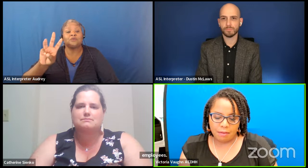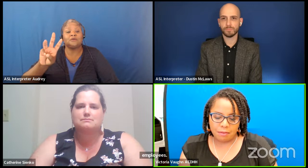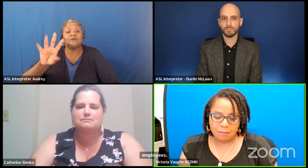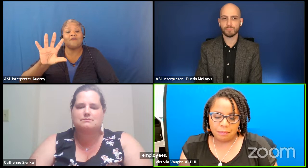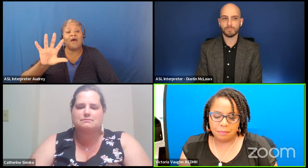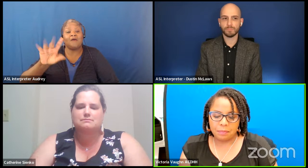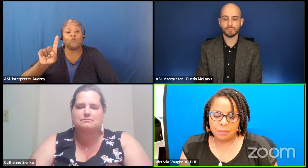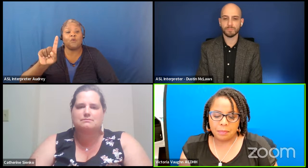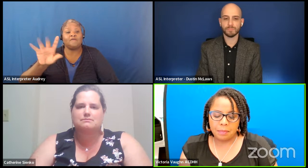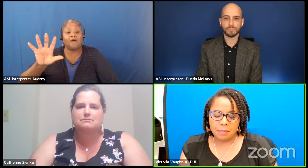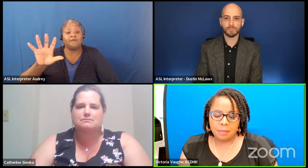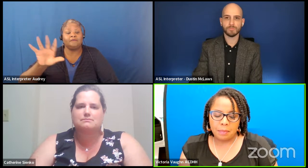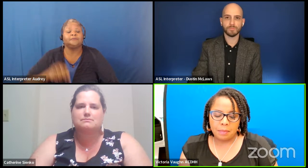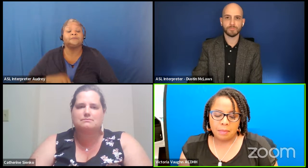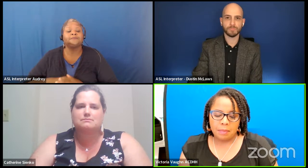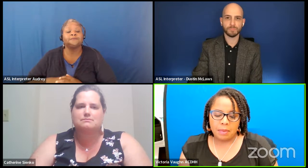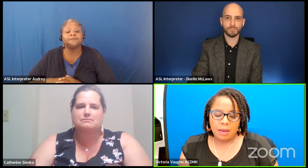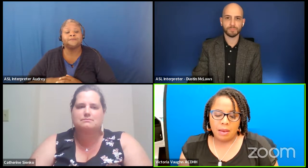R926515.